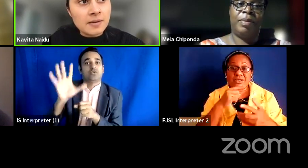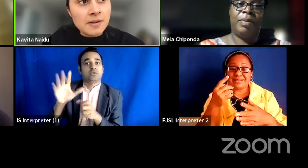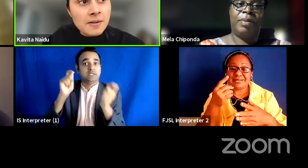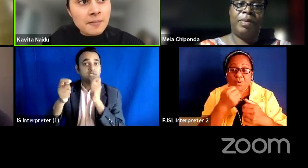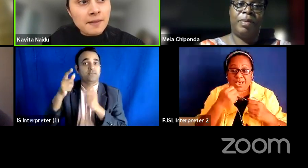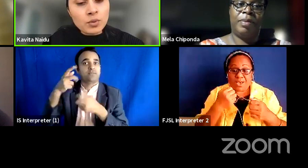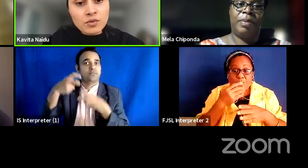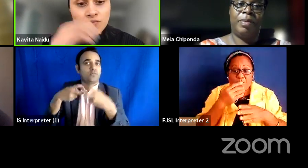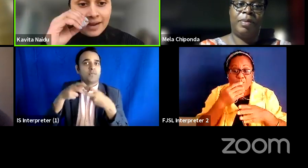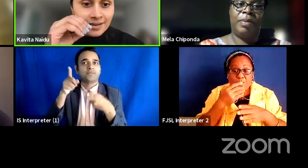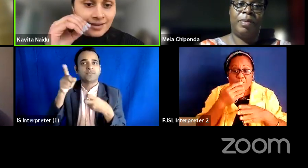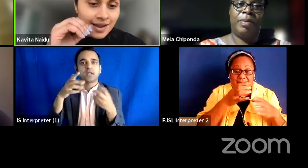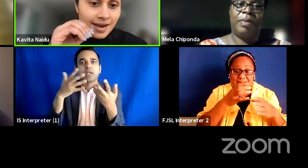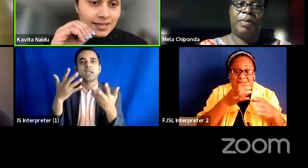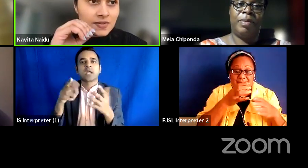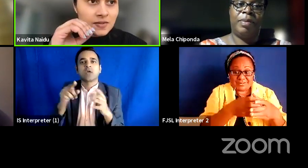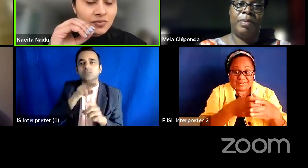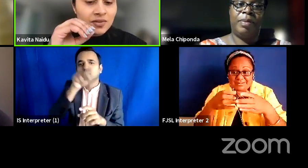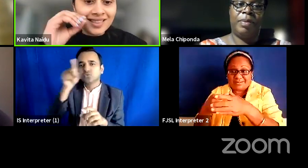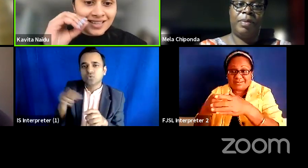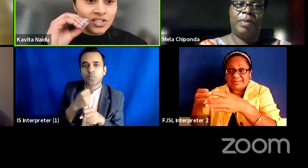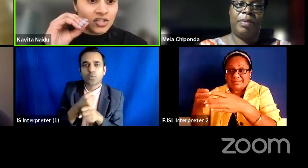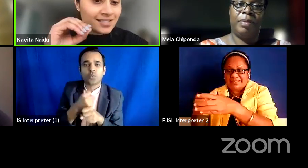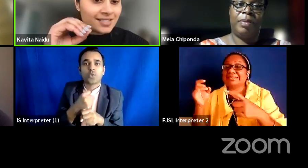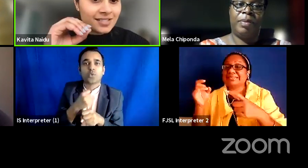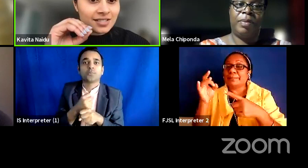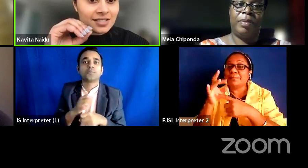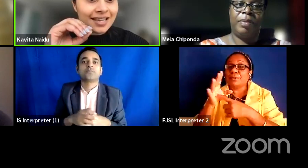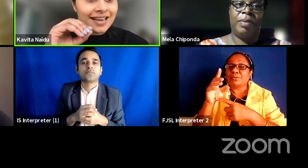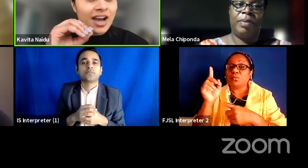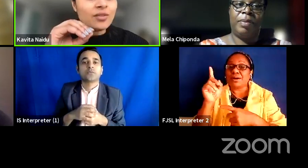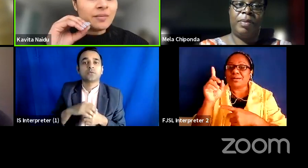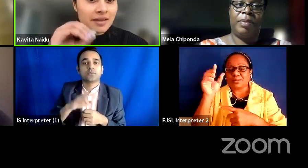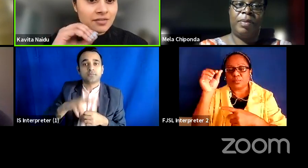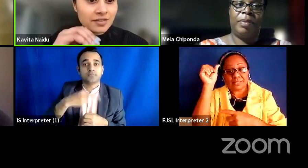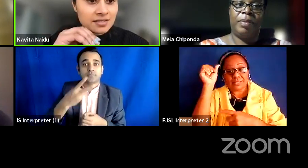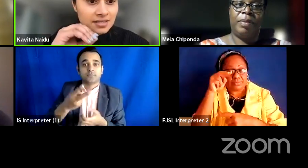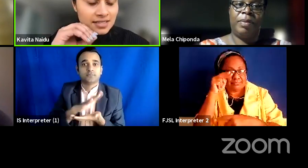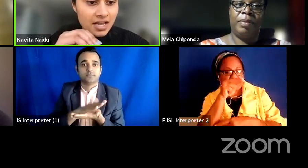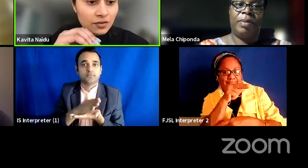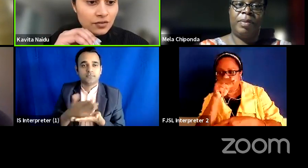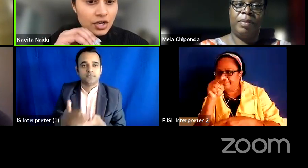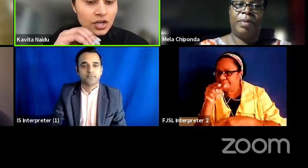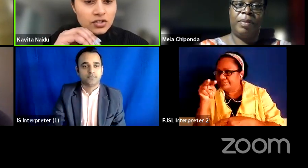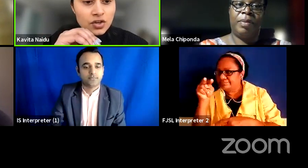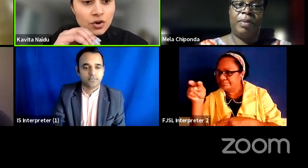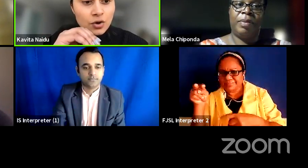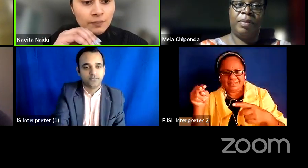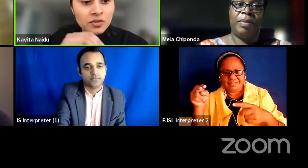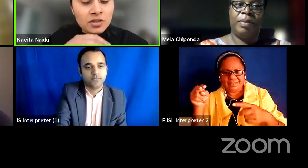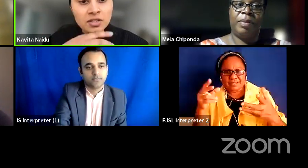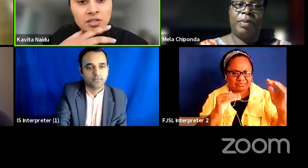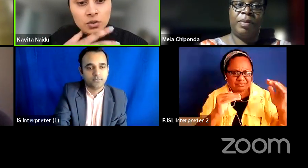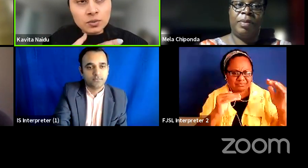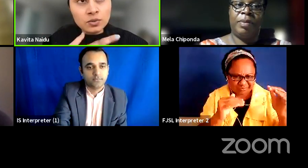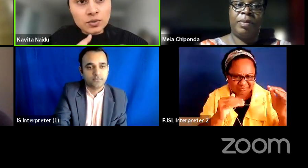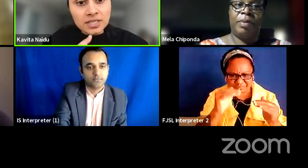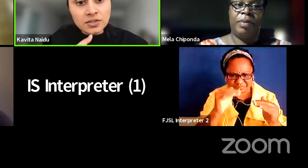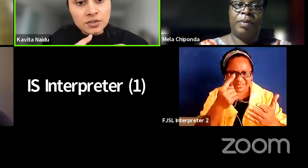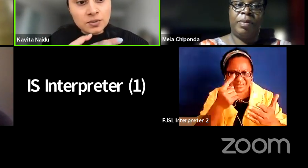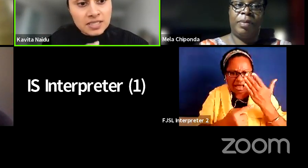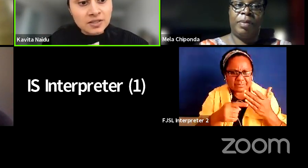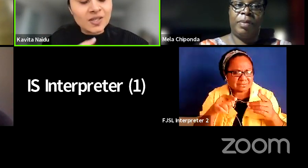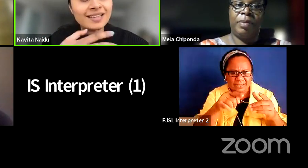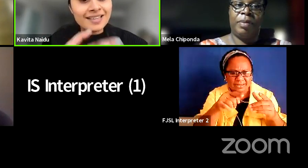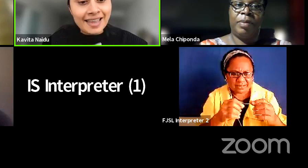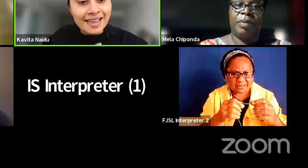in, that we recognize the injustices and how they manifest itself. So the Global Green